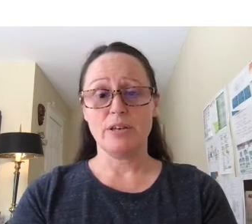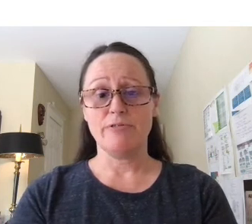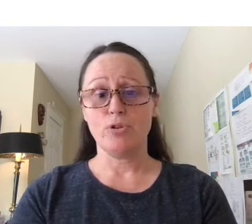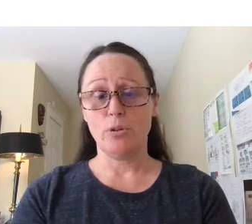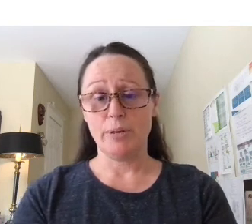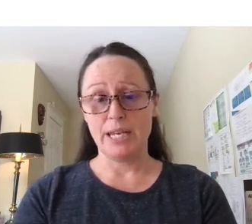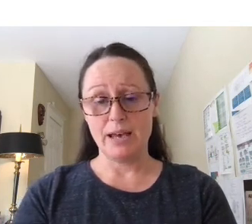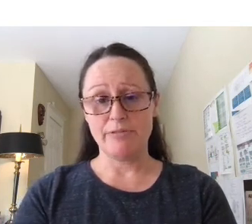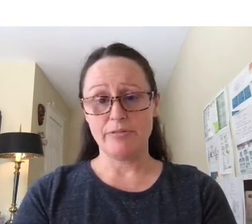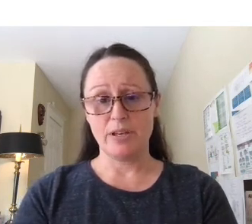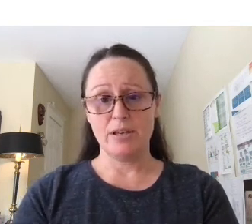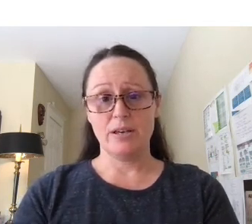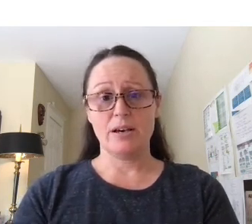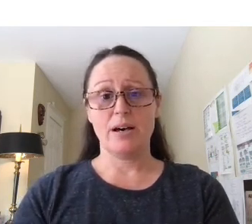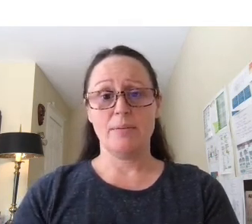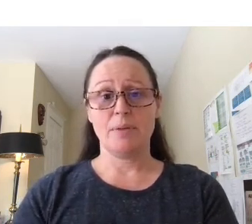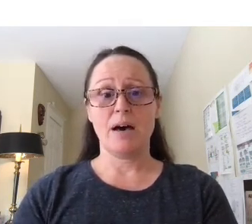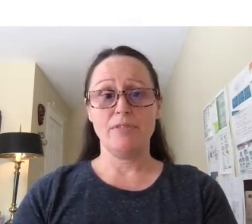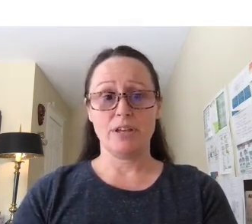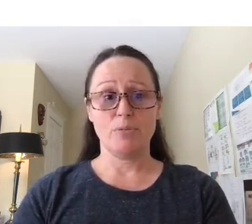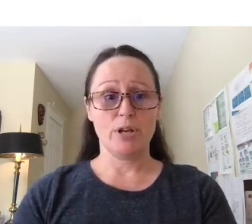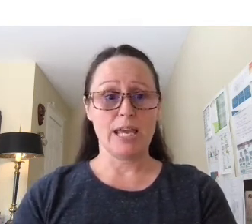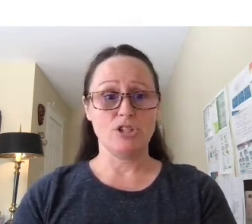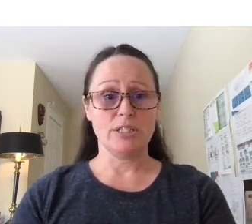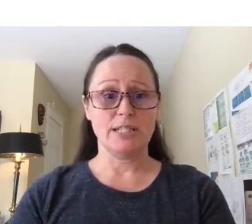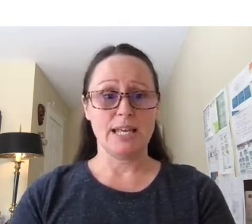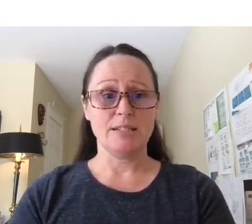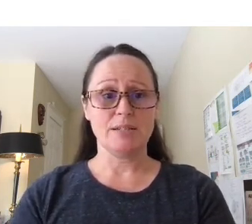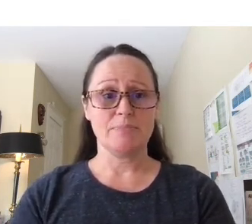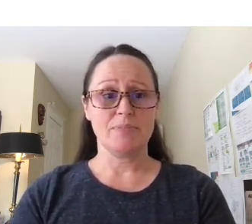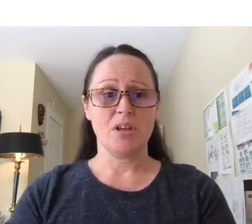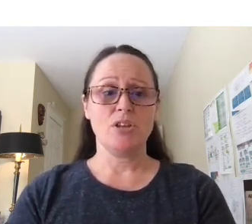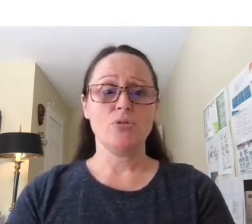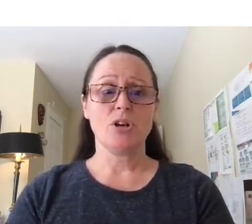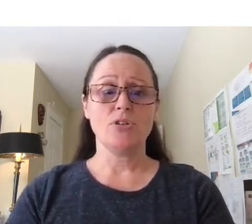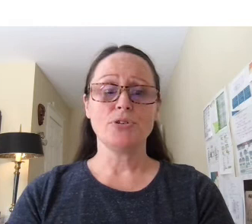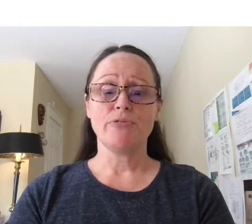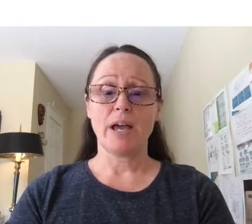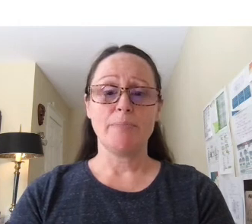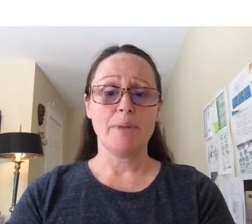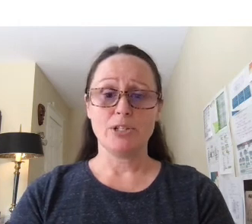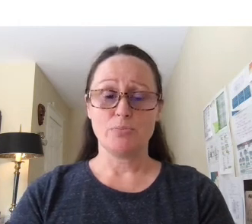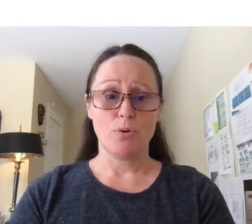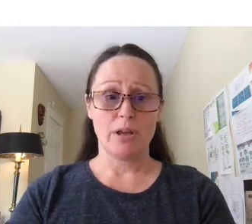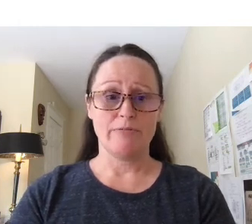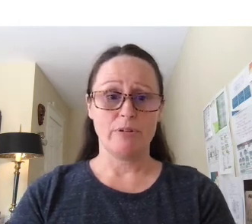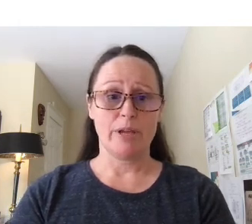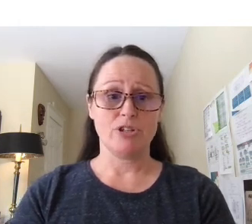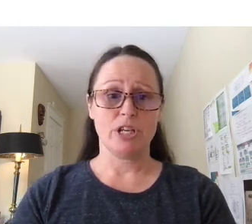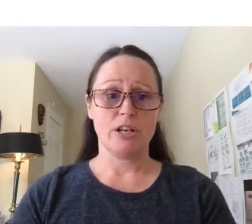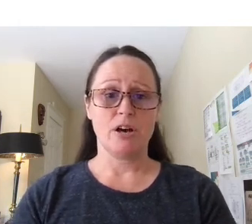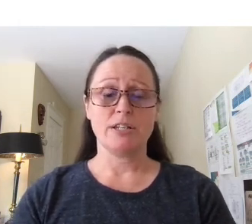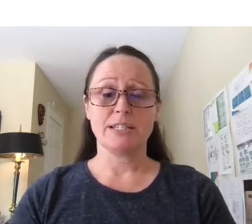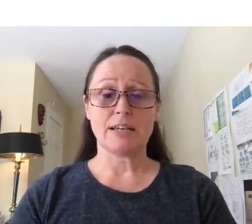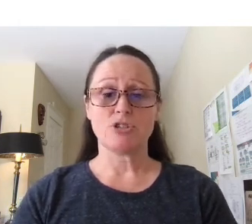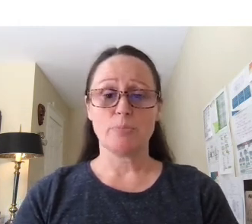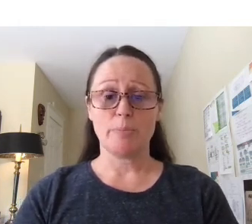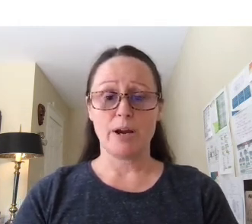full PDF of the communication sent. You can also find much more information on disaster